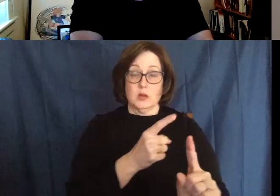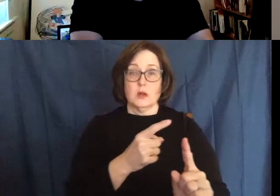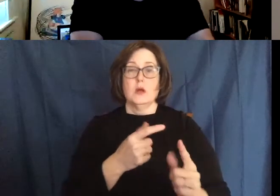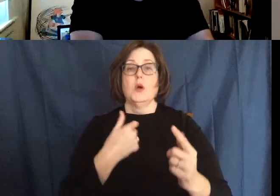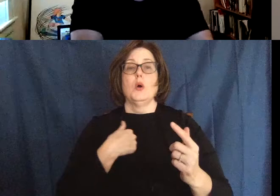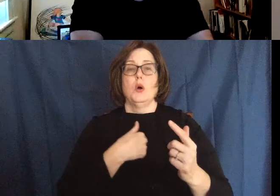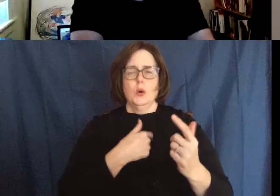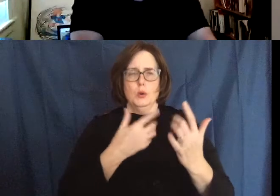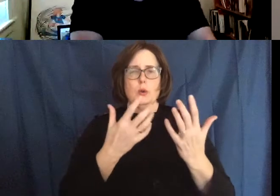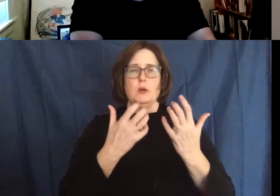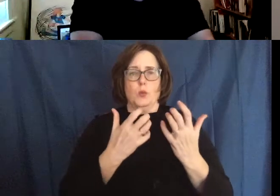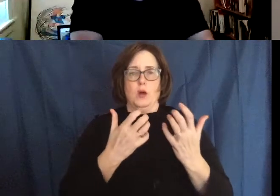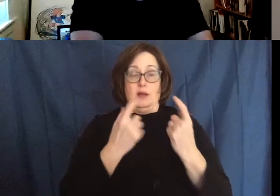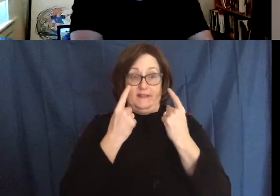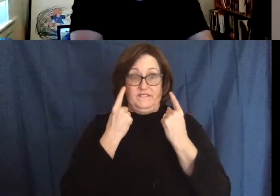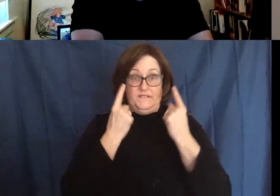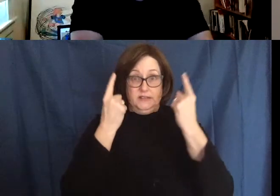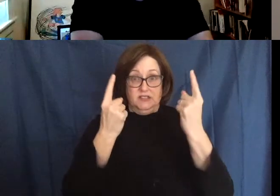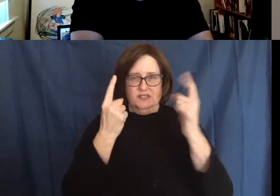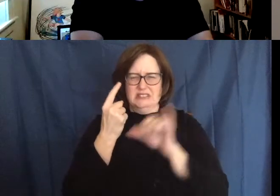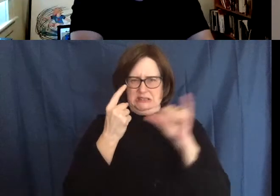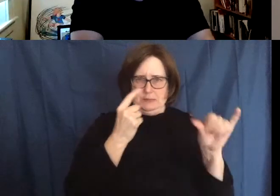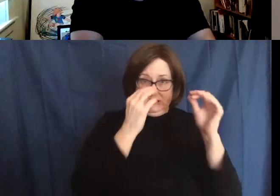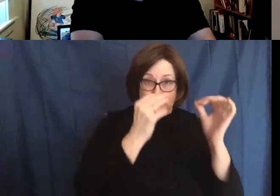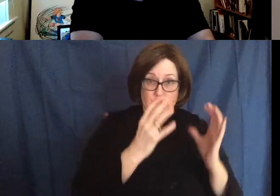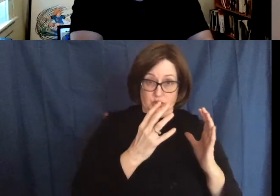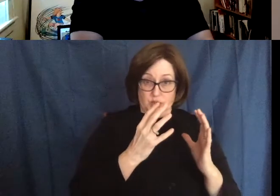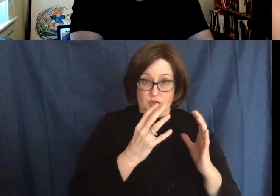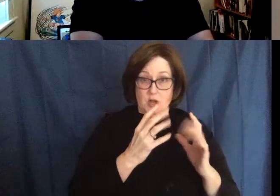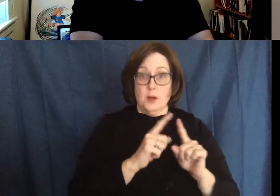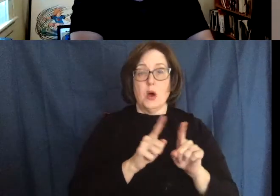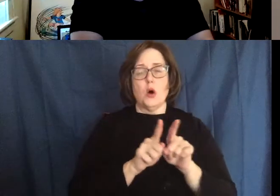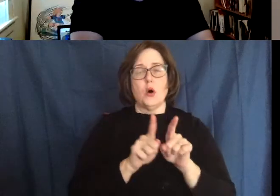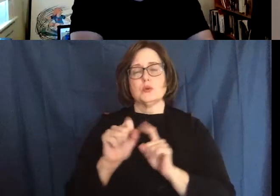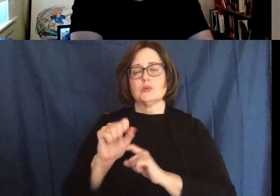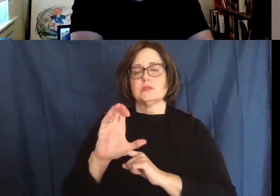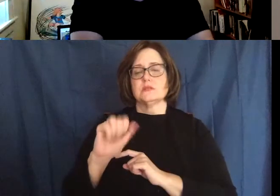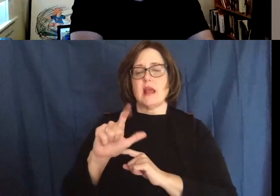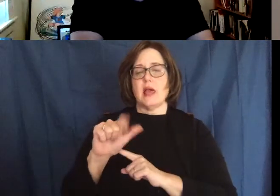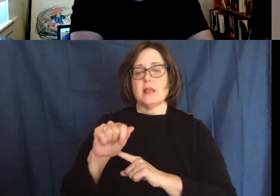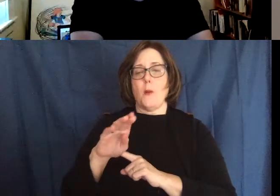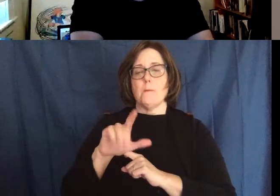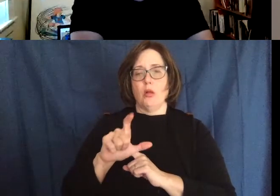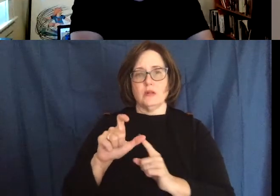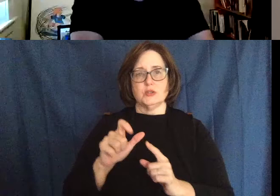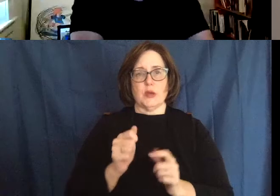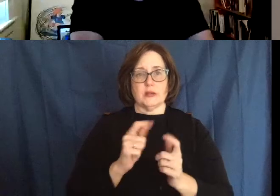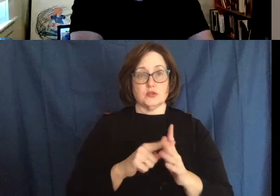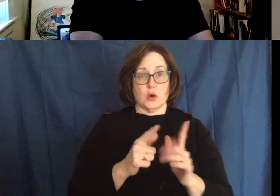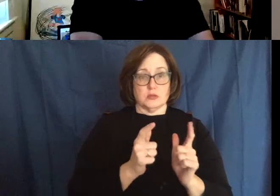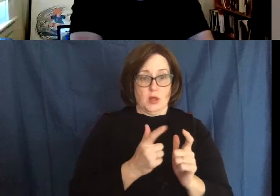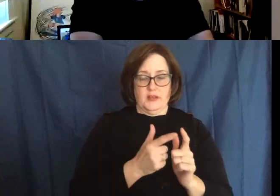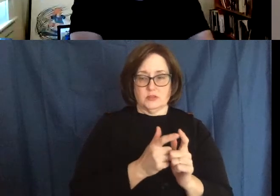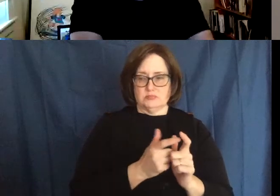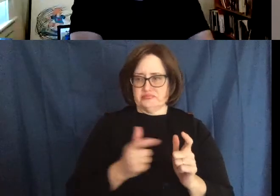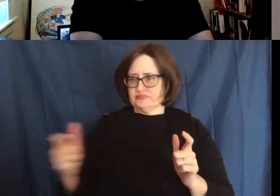replicate the effectiveness of a teacher, but be able to scale that to as many devices around the world as possible.